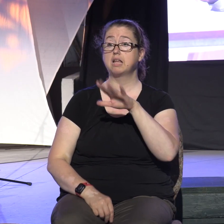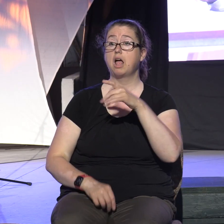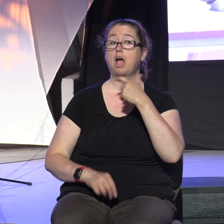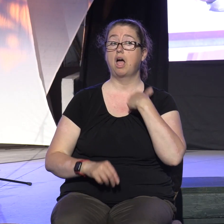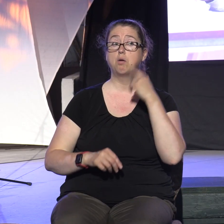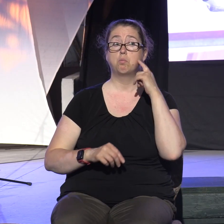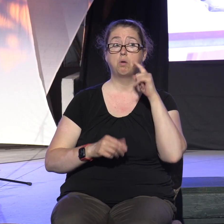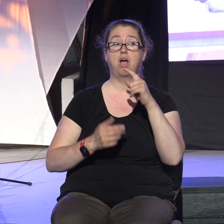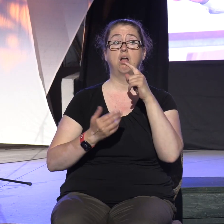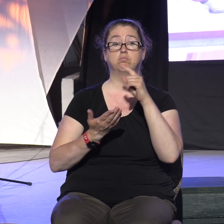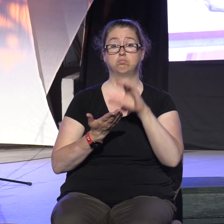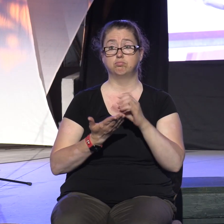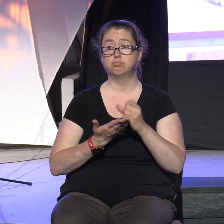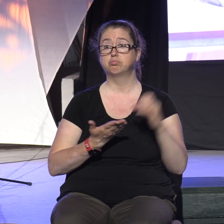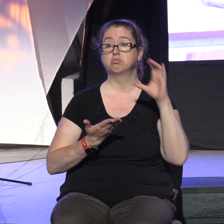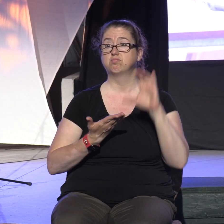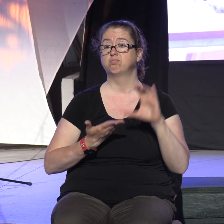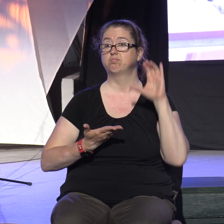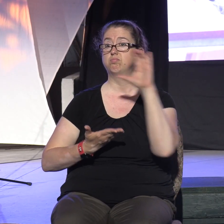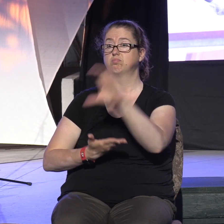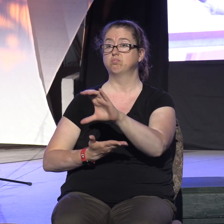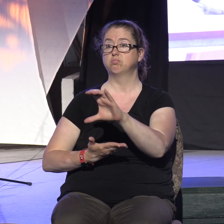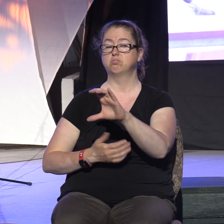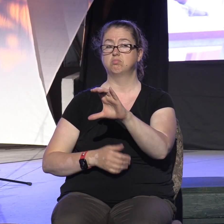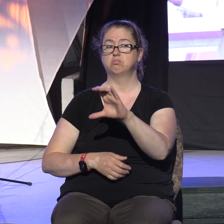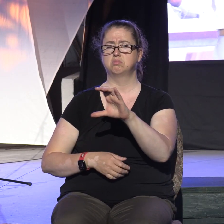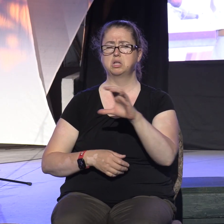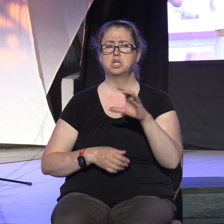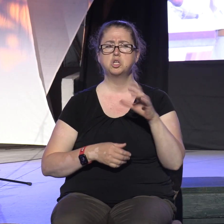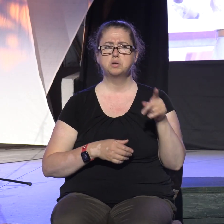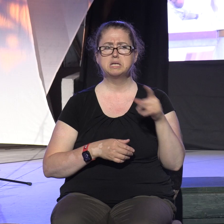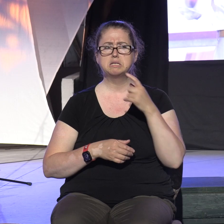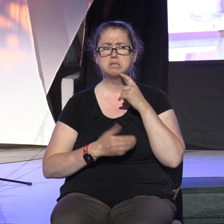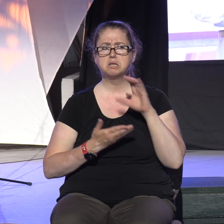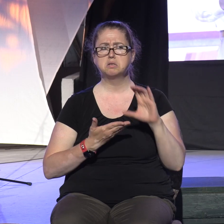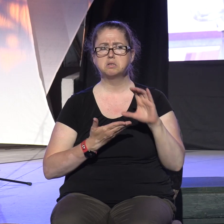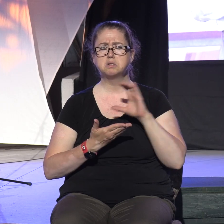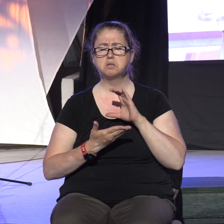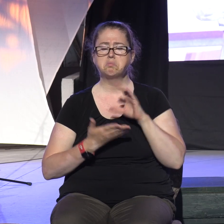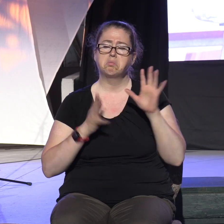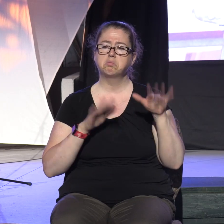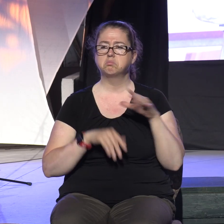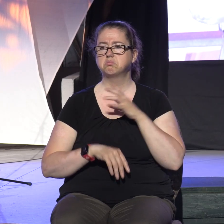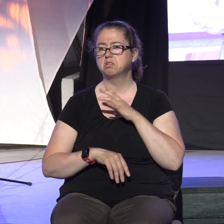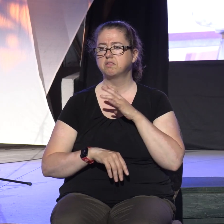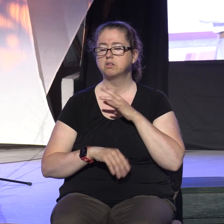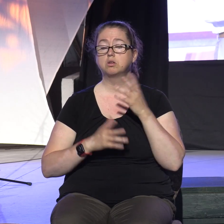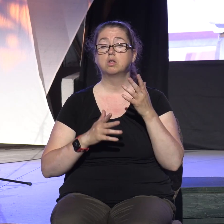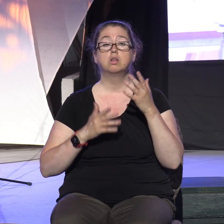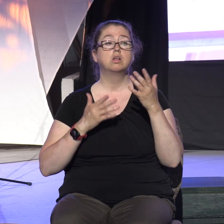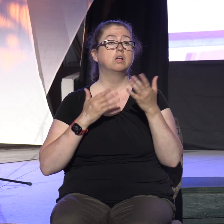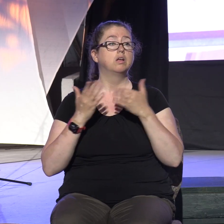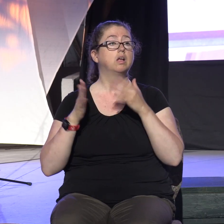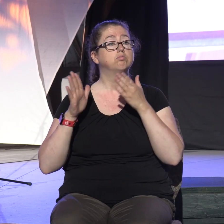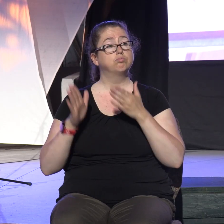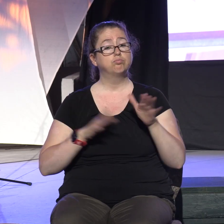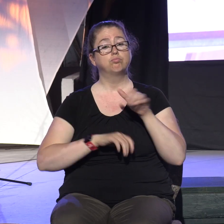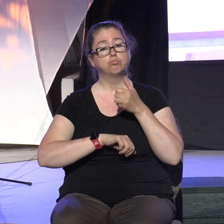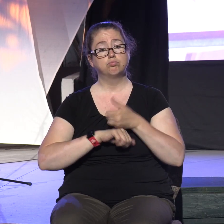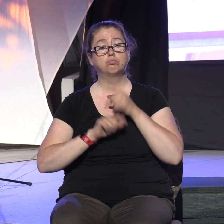come visit him in his home. I still remember audibly gasping when I drove down the tree-lined